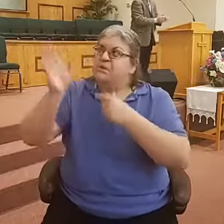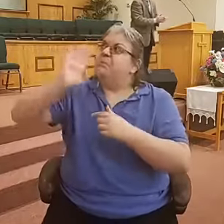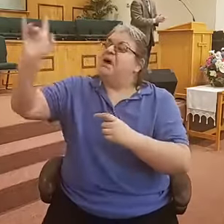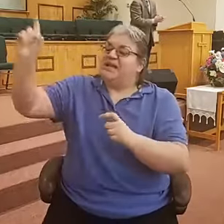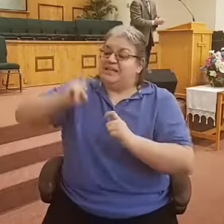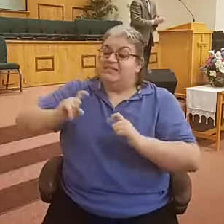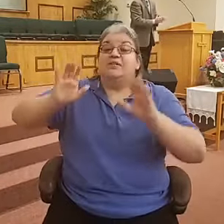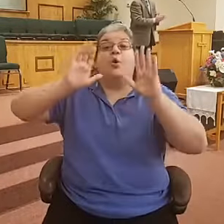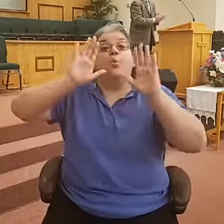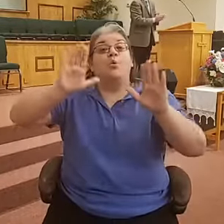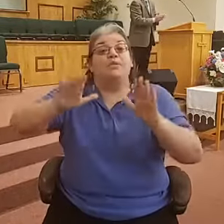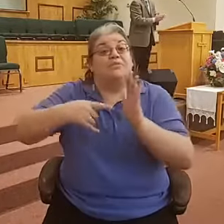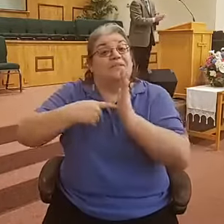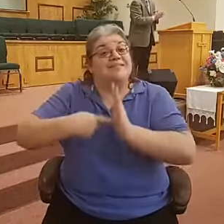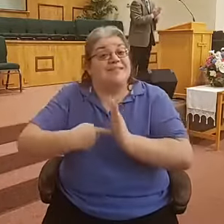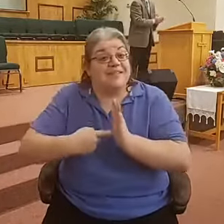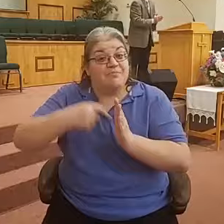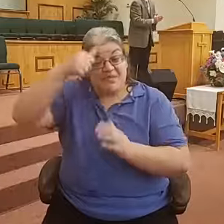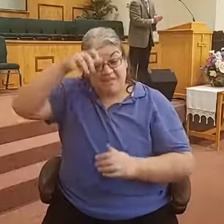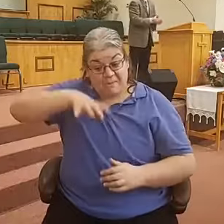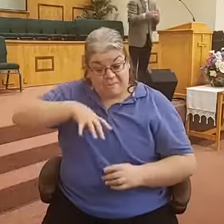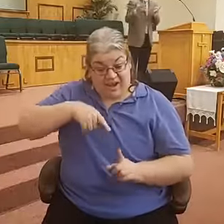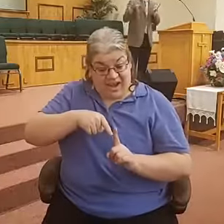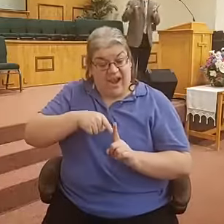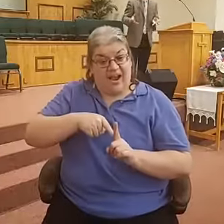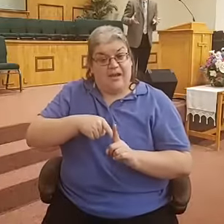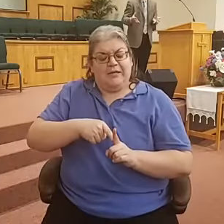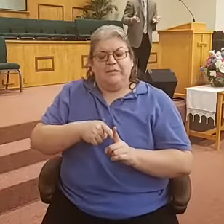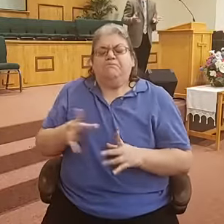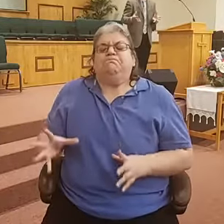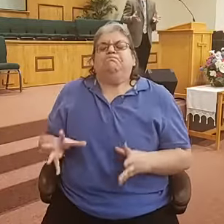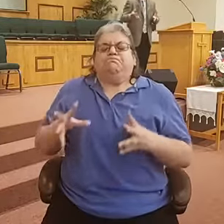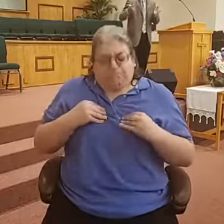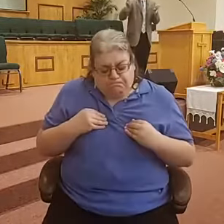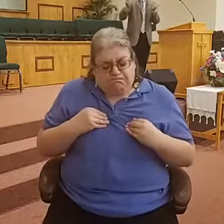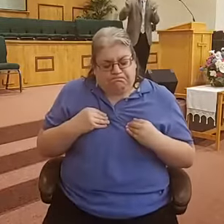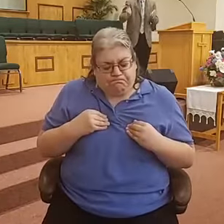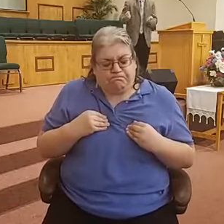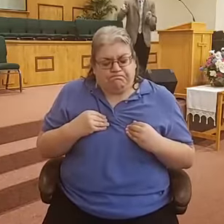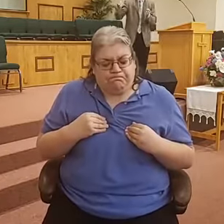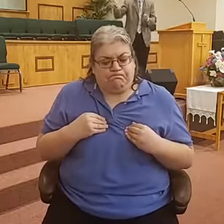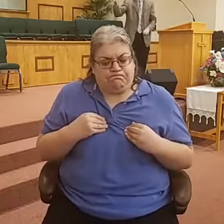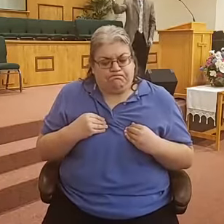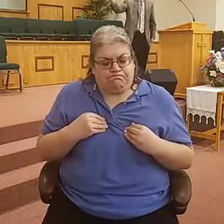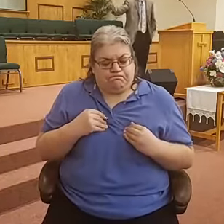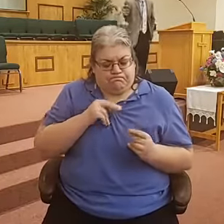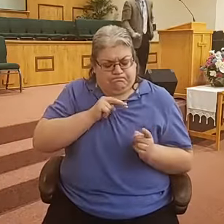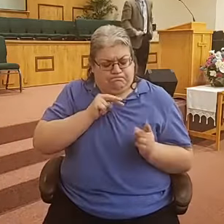wonderful example of a man who handled it and was able to look at it as